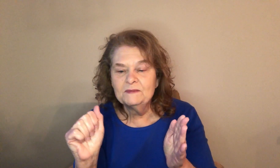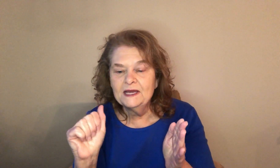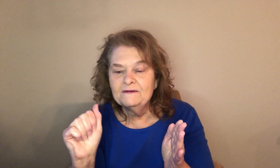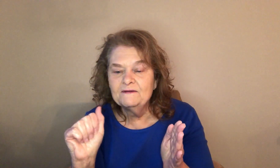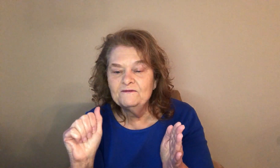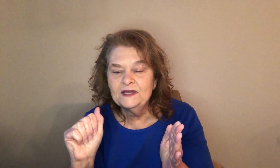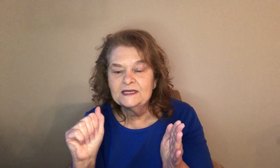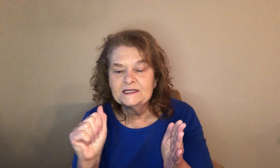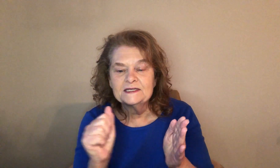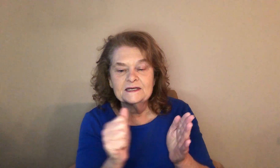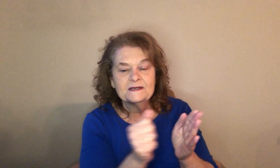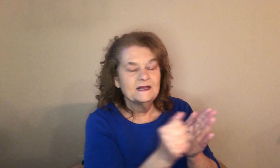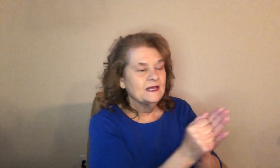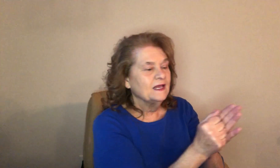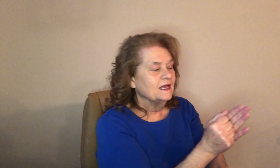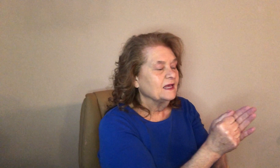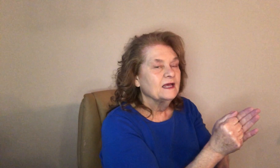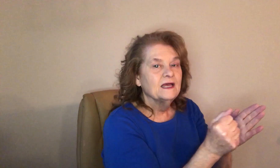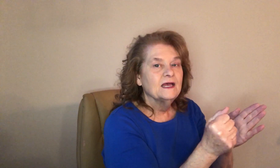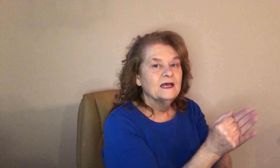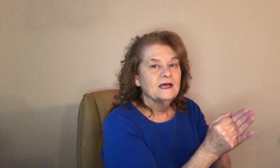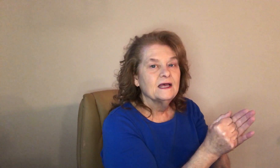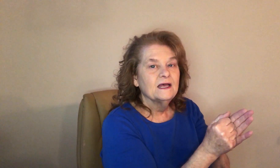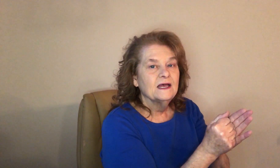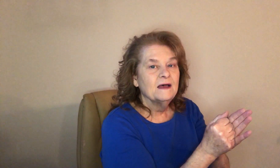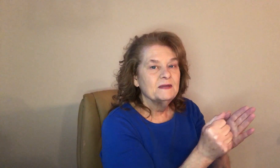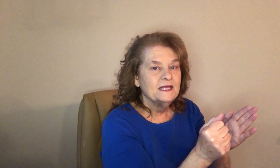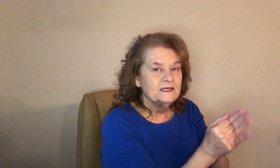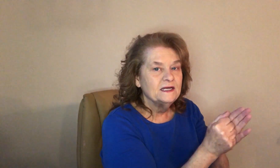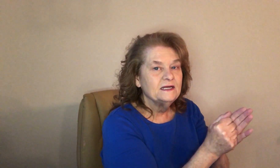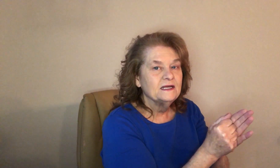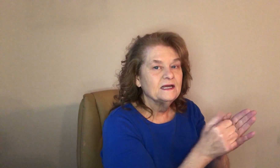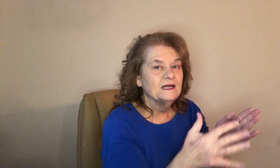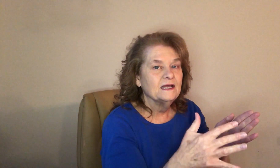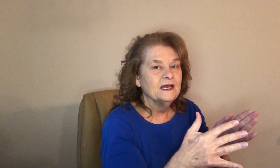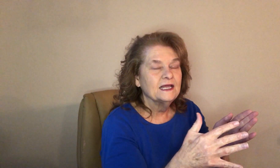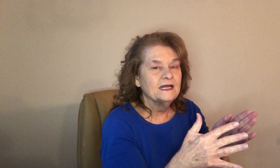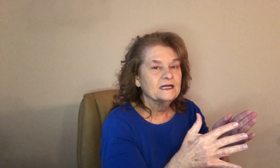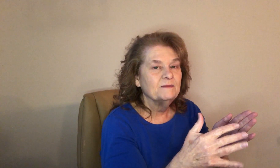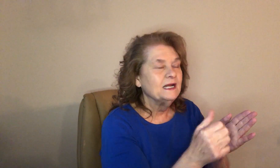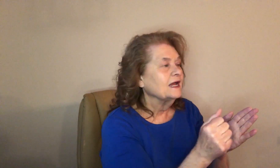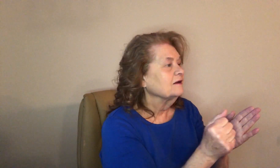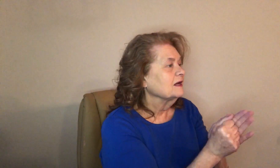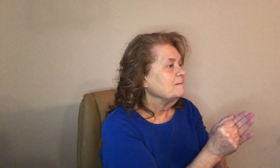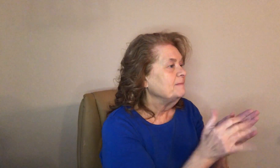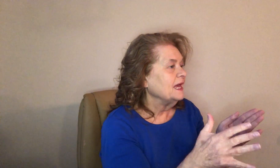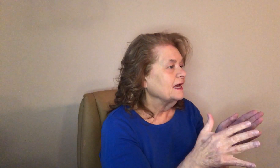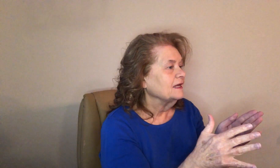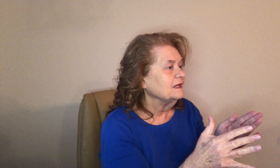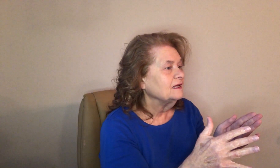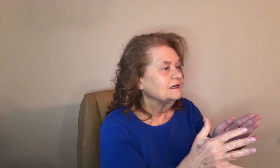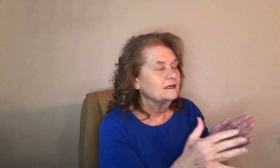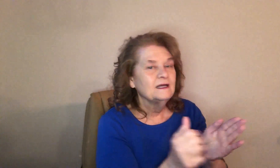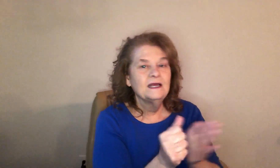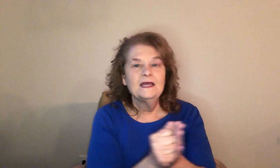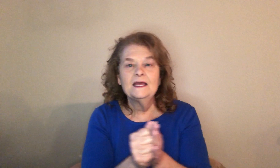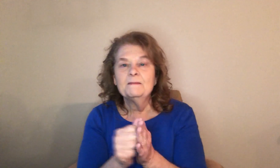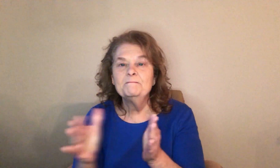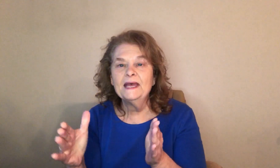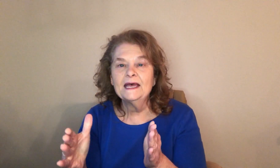So I'm starting with my fist. I'm hitting it and kind of coming out. Bell,